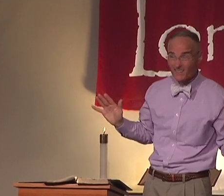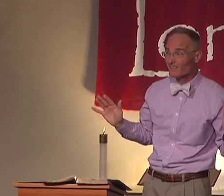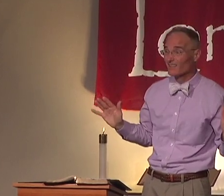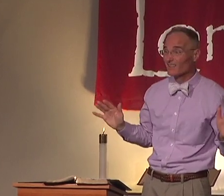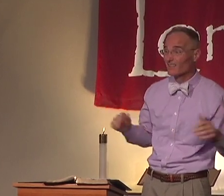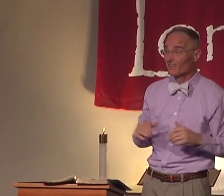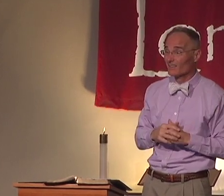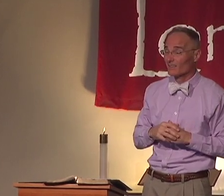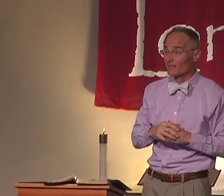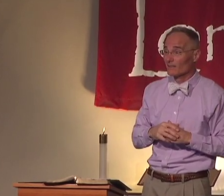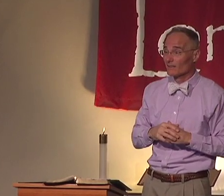But is that it?